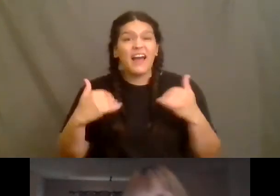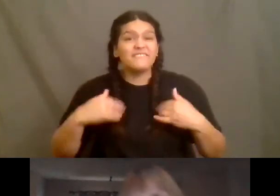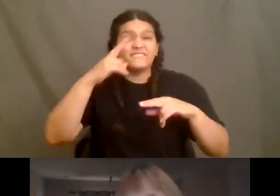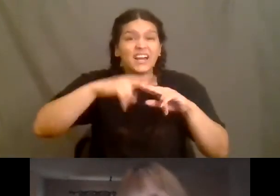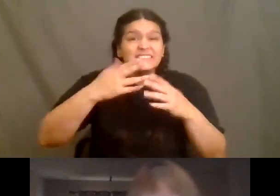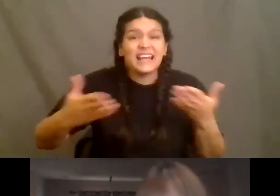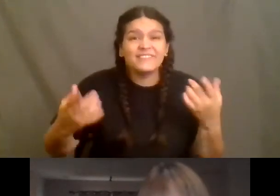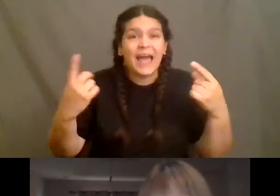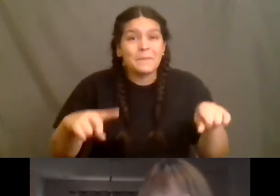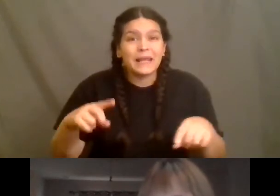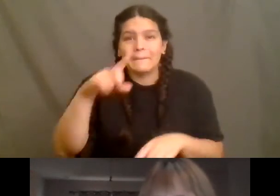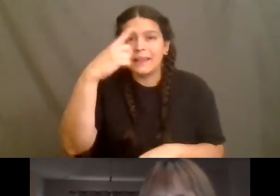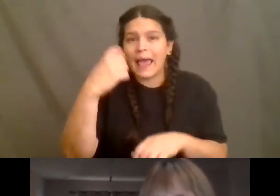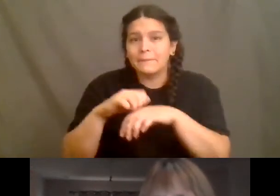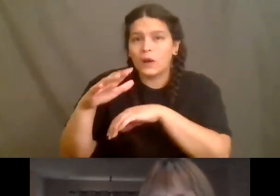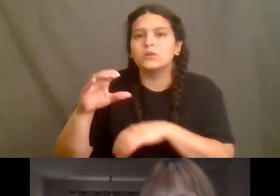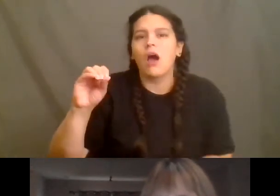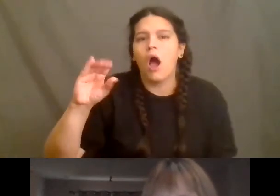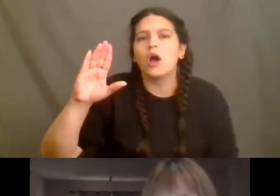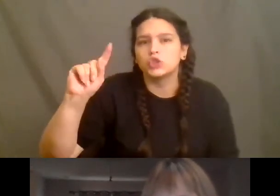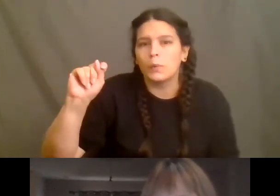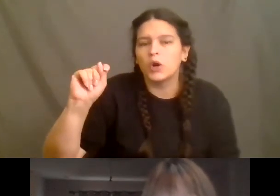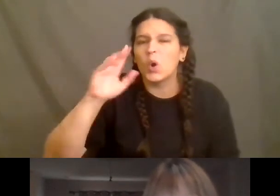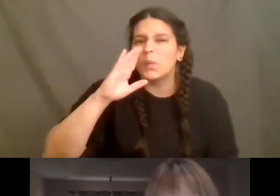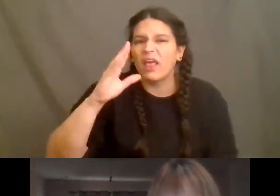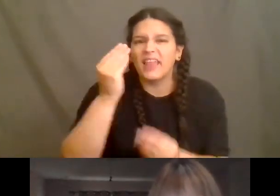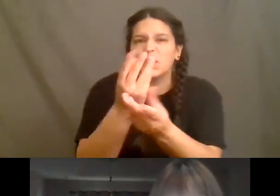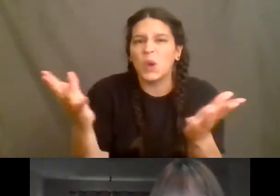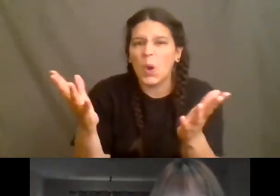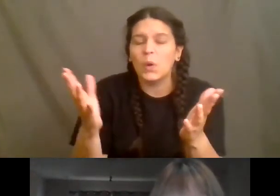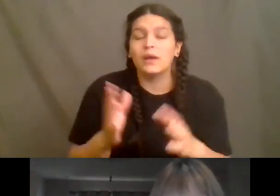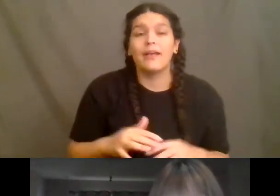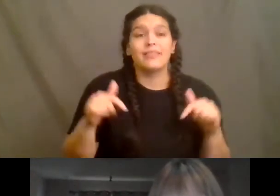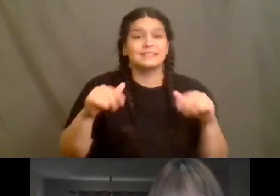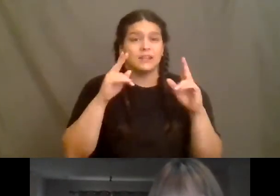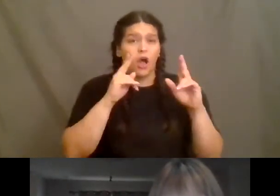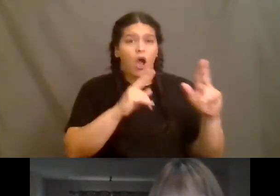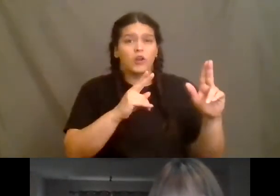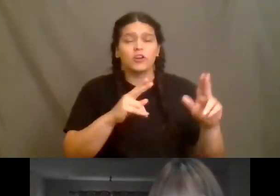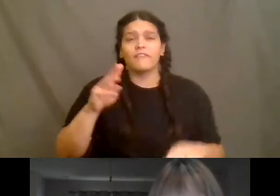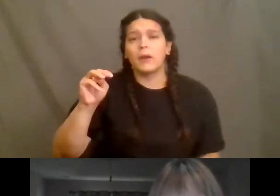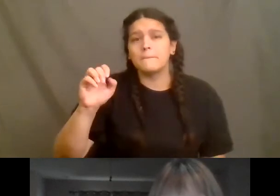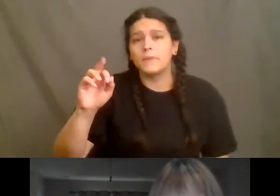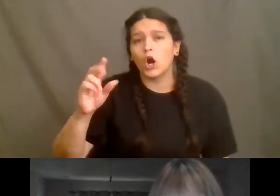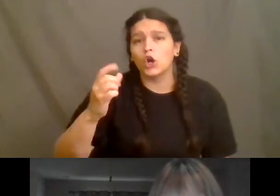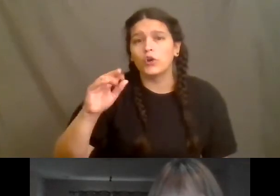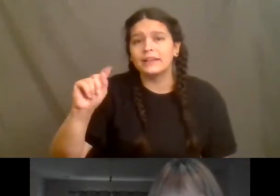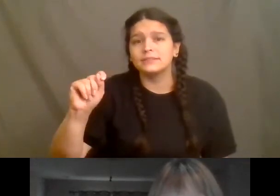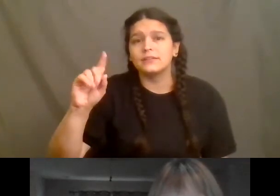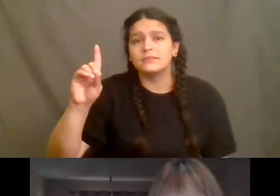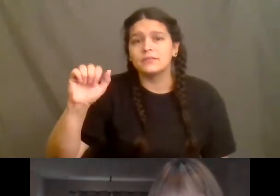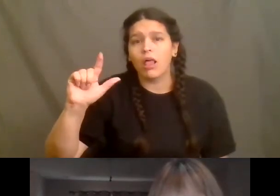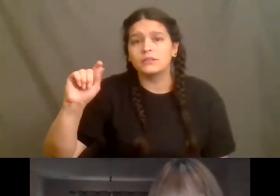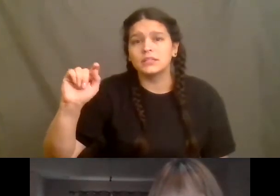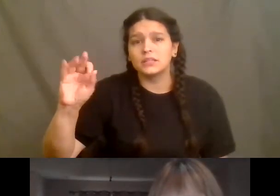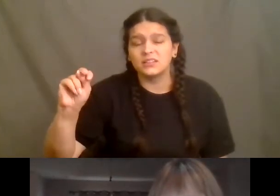October. We will keep you posted. Thank you. And this is all in honor of Shimasana, Margaret Dalton, who passed on June